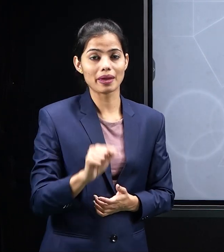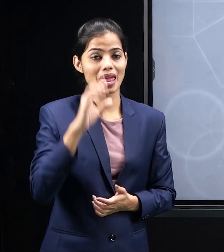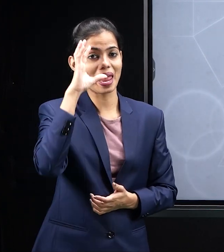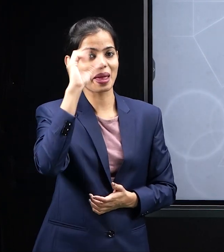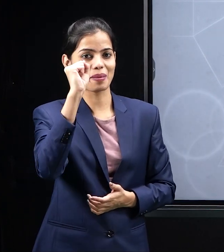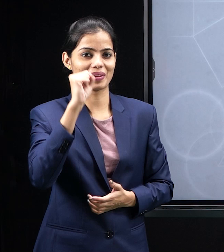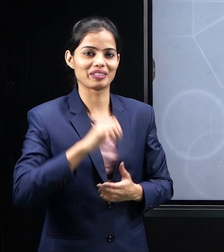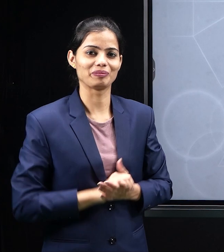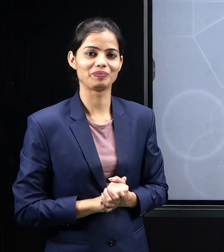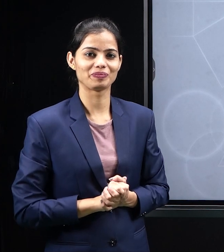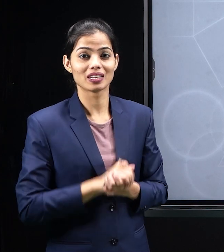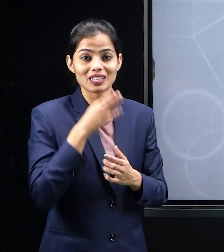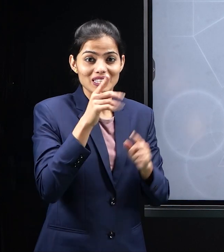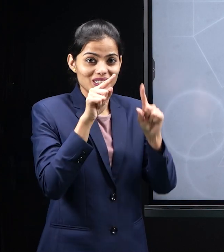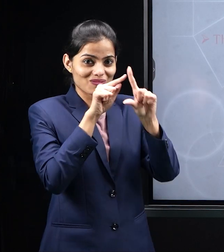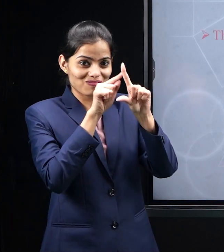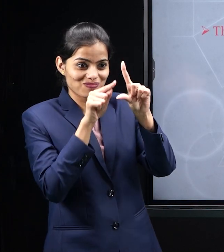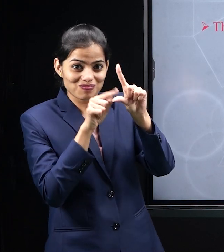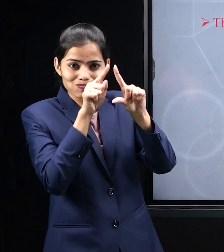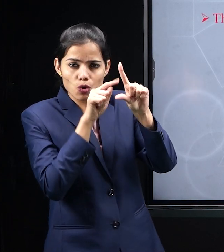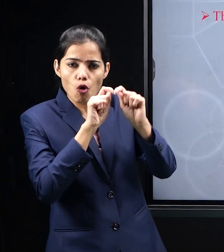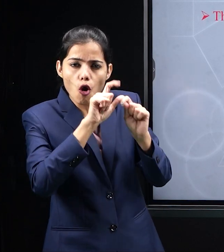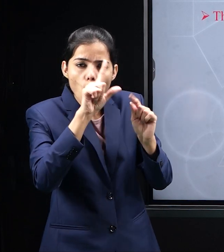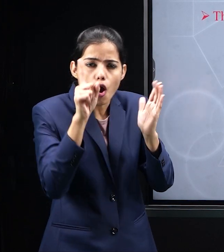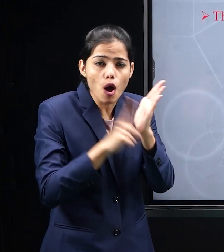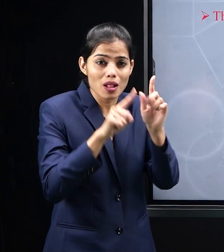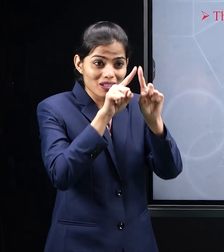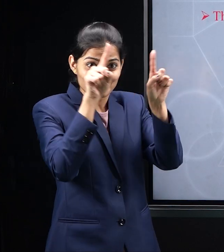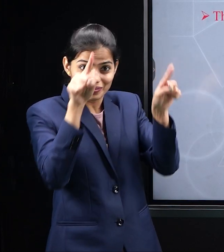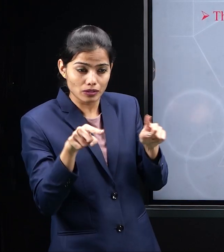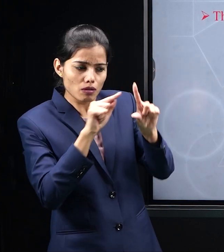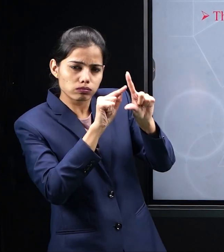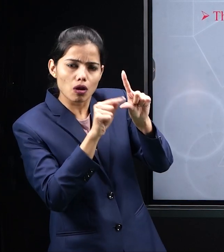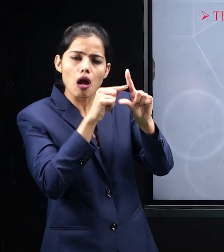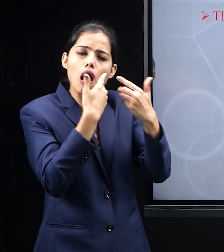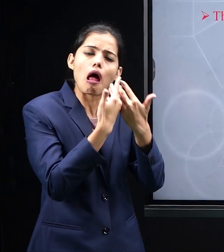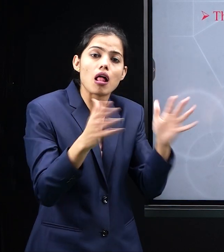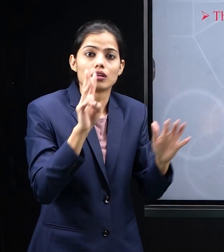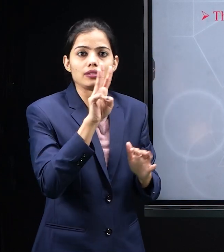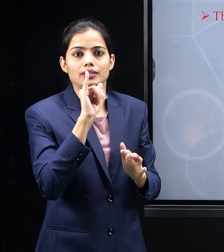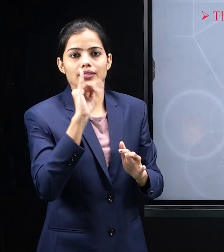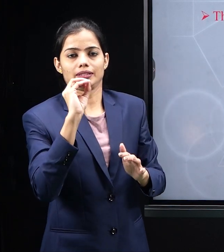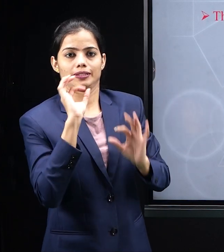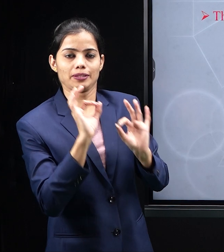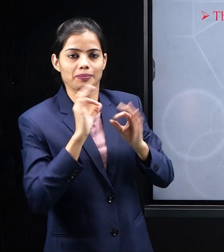Points to remember. The sum of all angles in a quadrilateral is 360 degree.